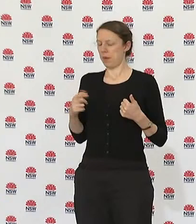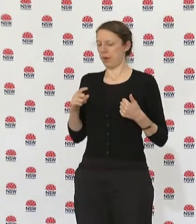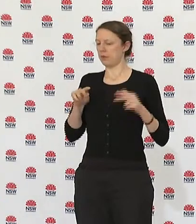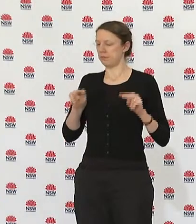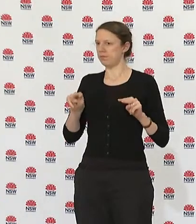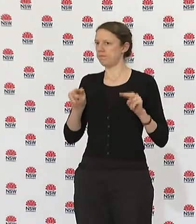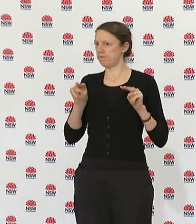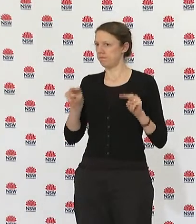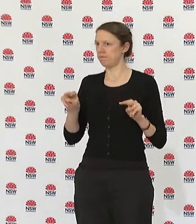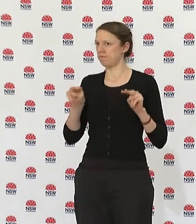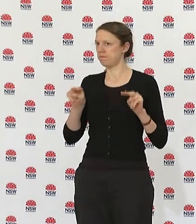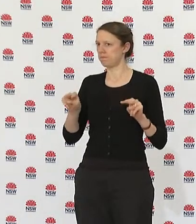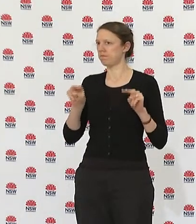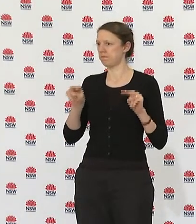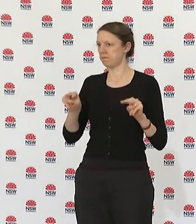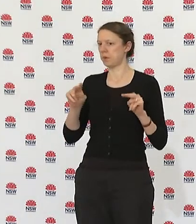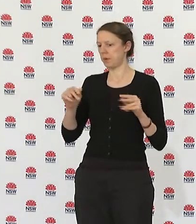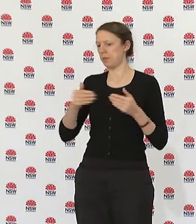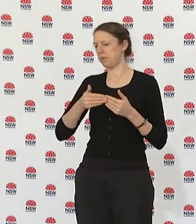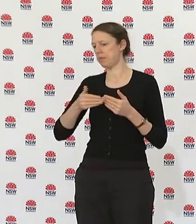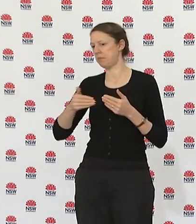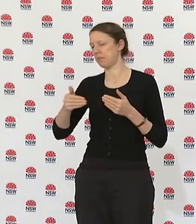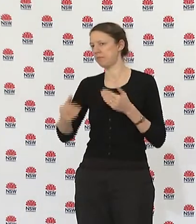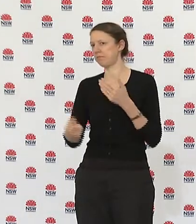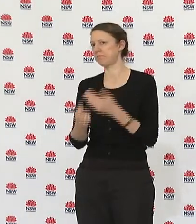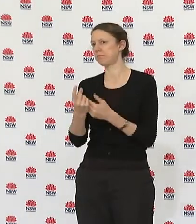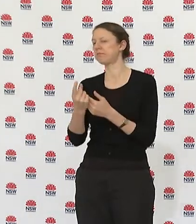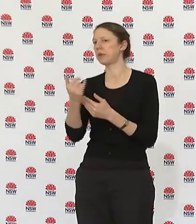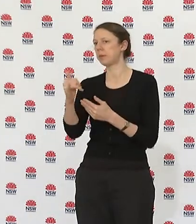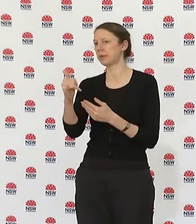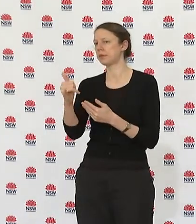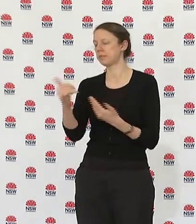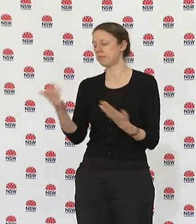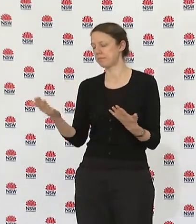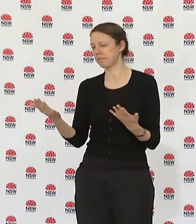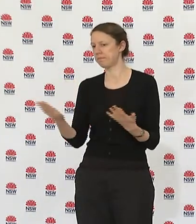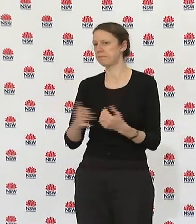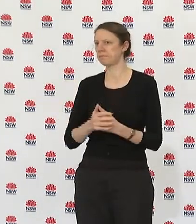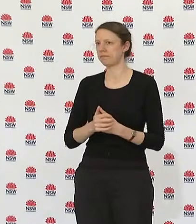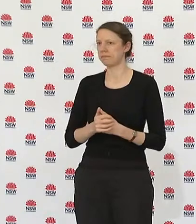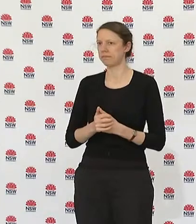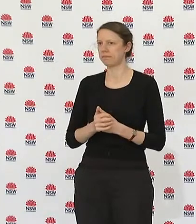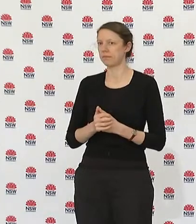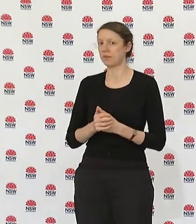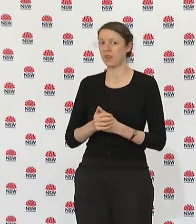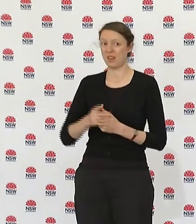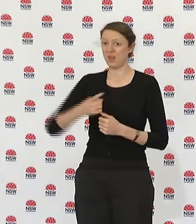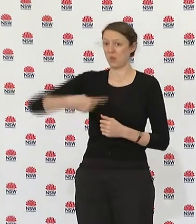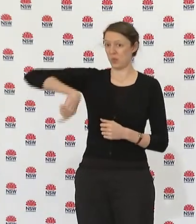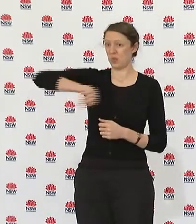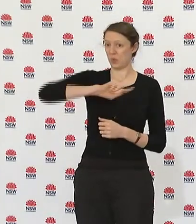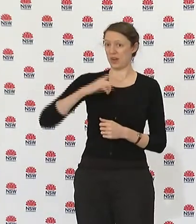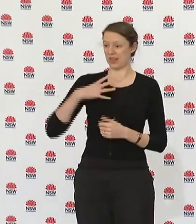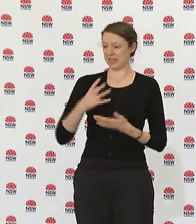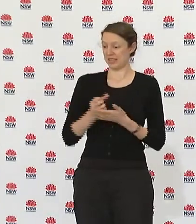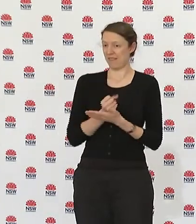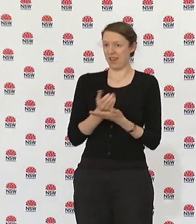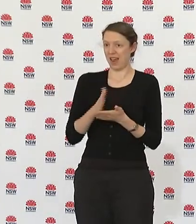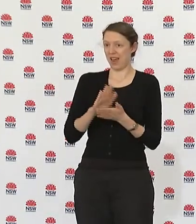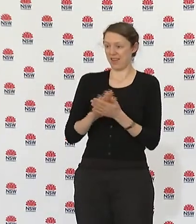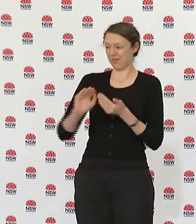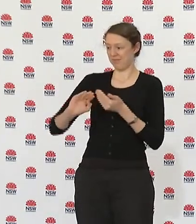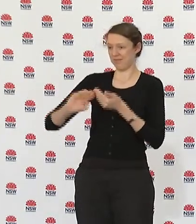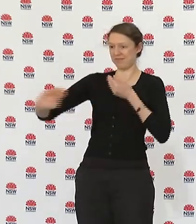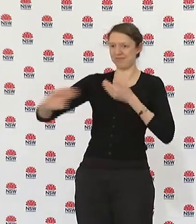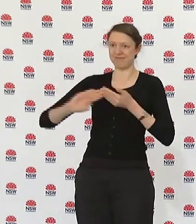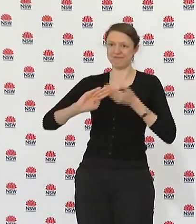very closely at the cases. But it's very clear message is to keep us all safe, we all need to be following social distancing